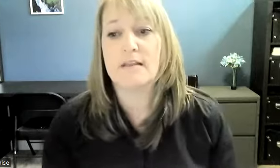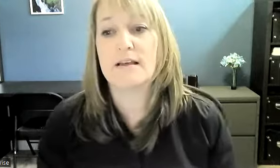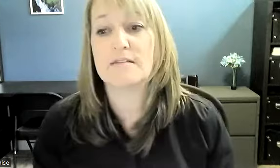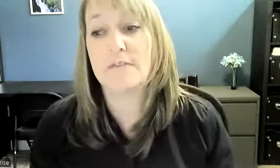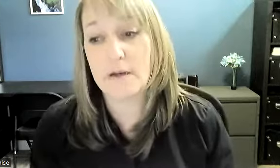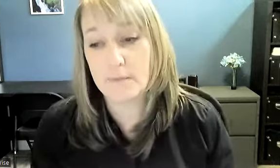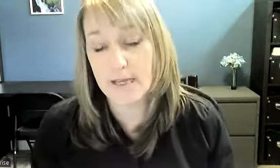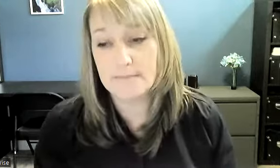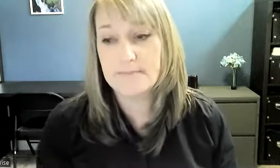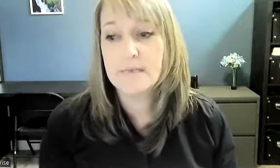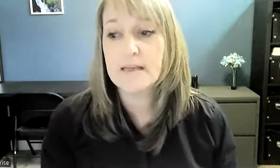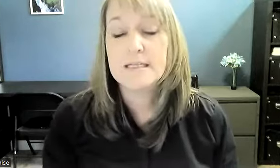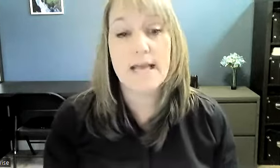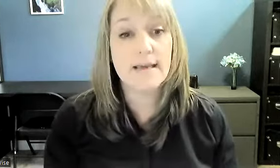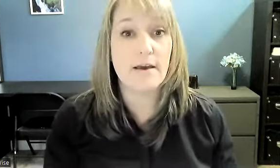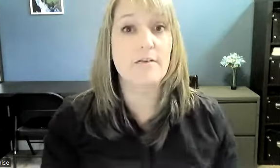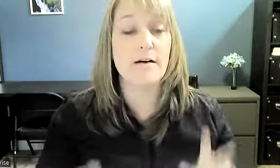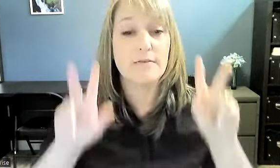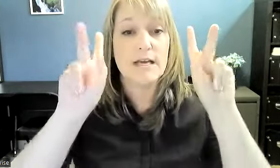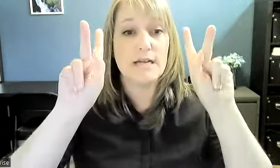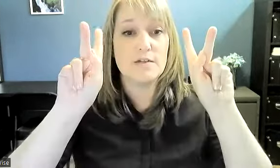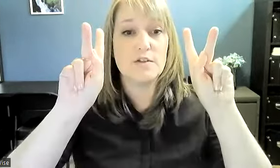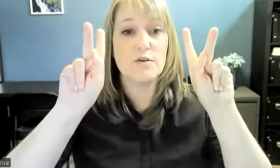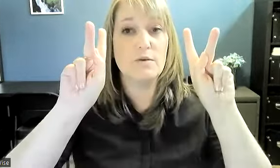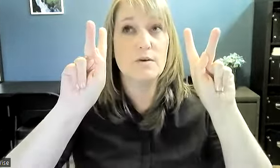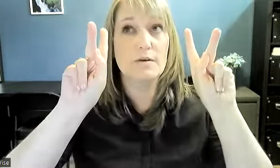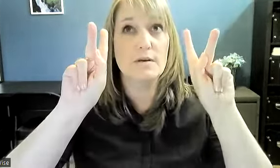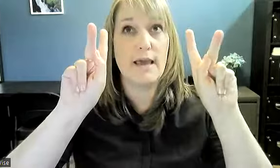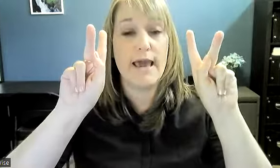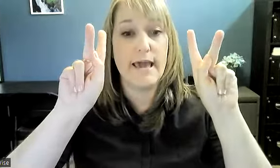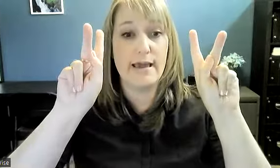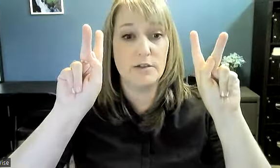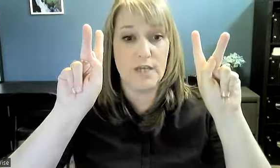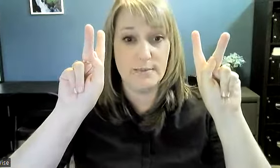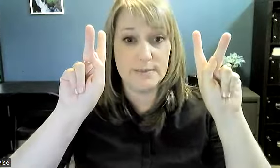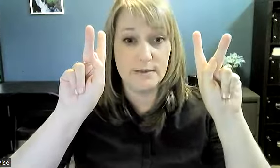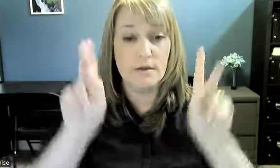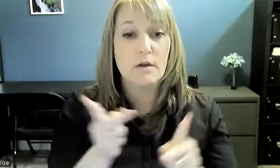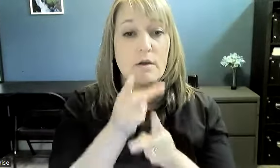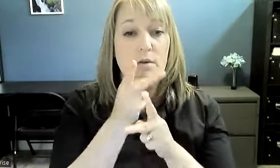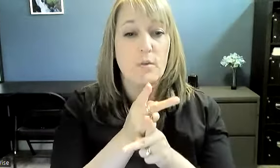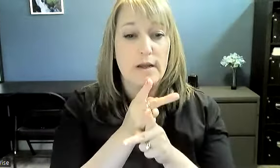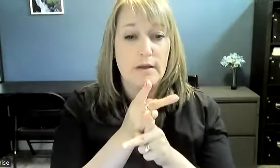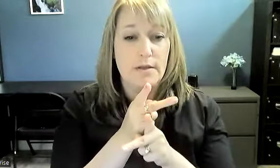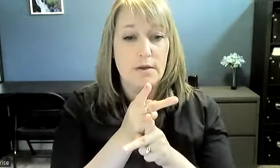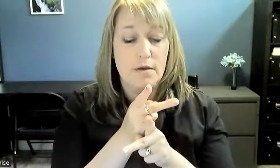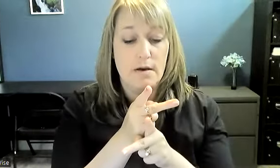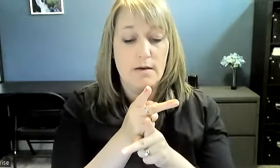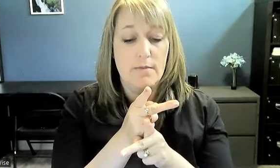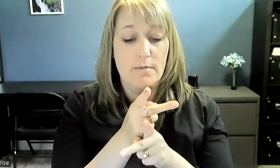That's fade away. Take care of is two K hand shapes with one